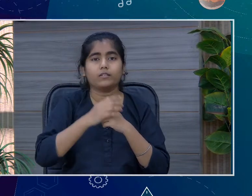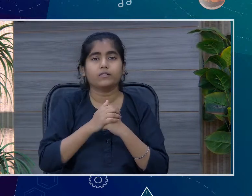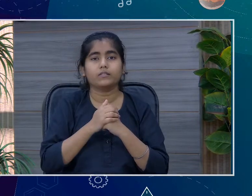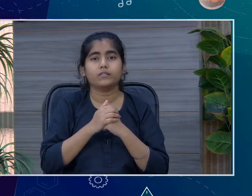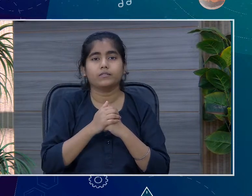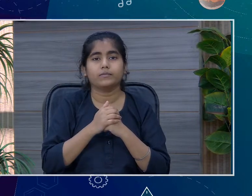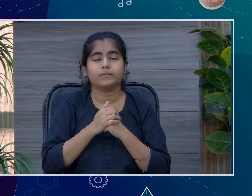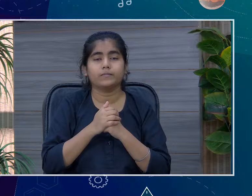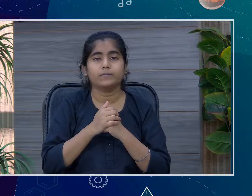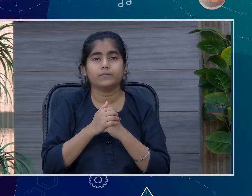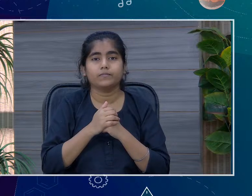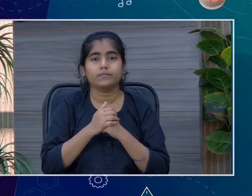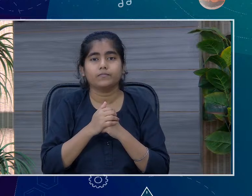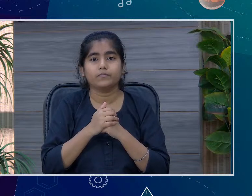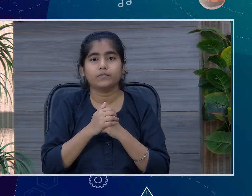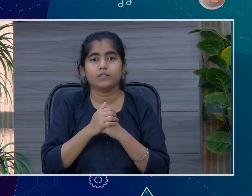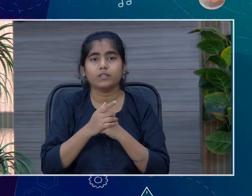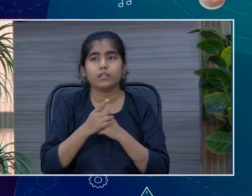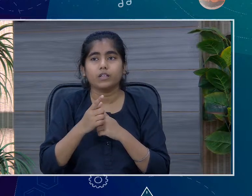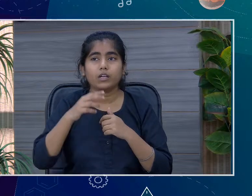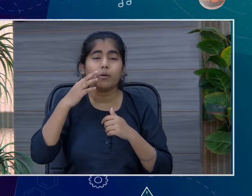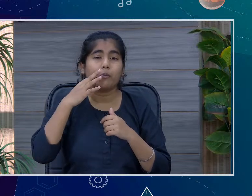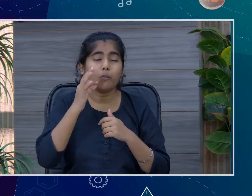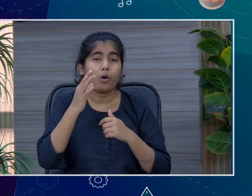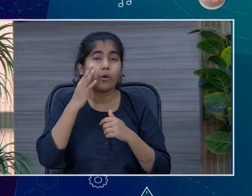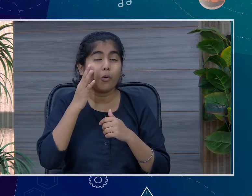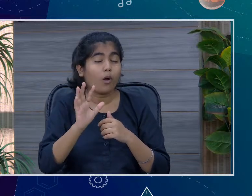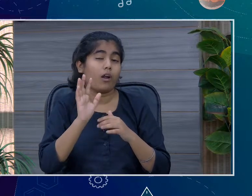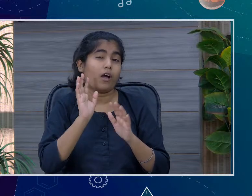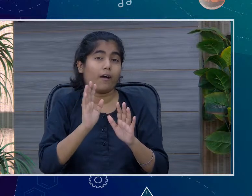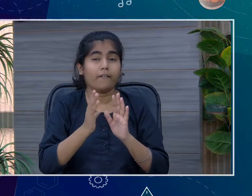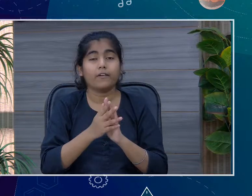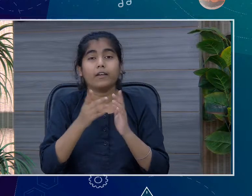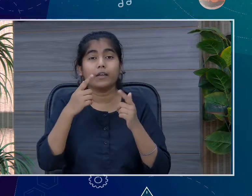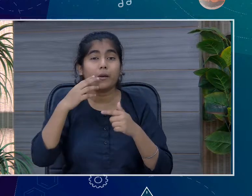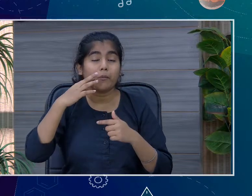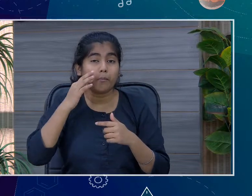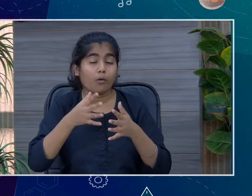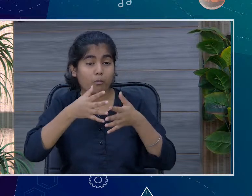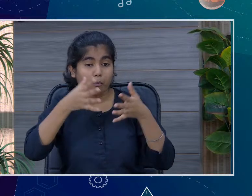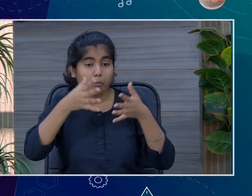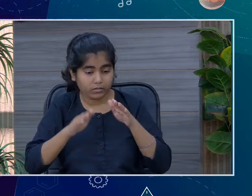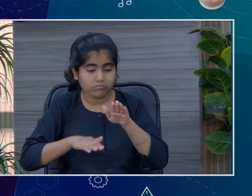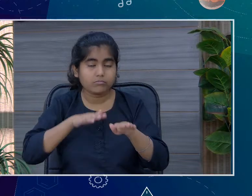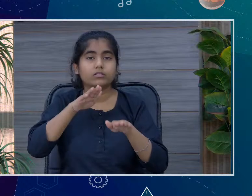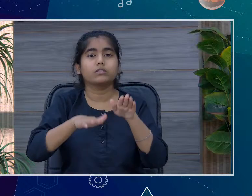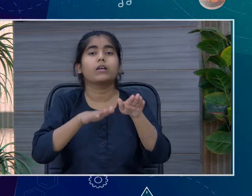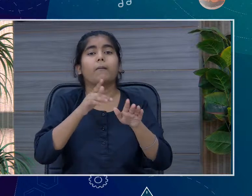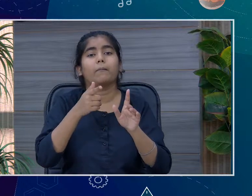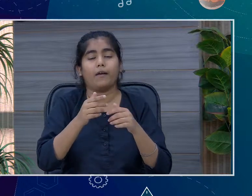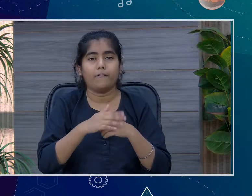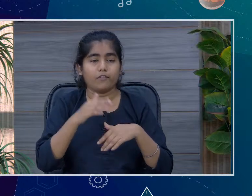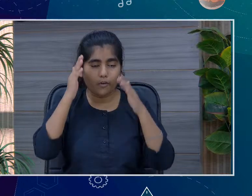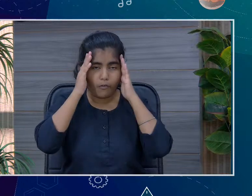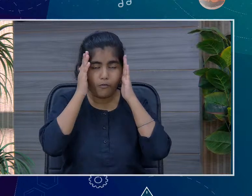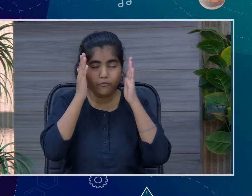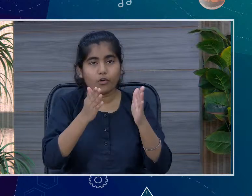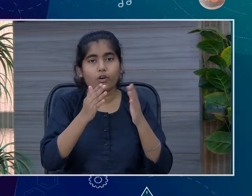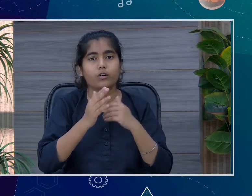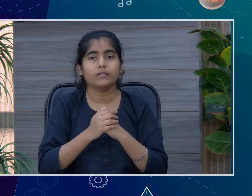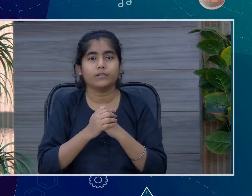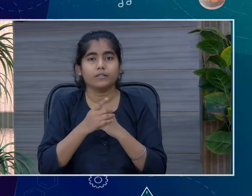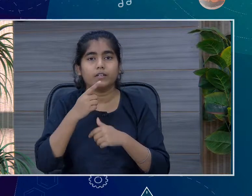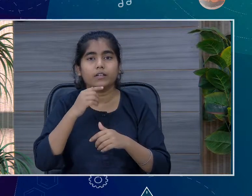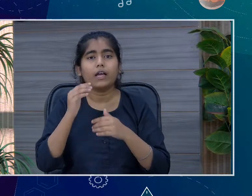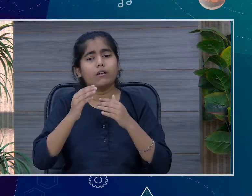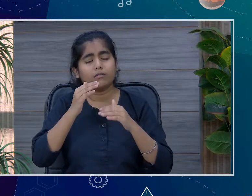is a major thing, that a major steps that we need to focus, and we will continue